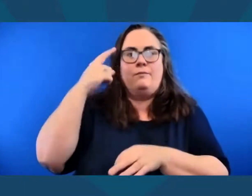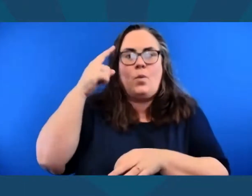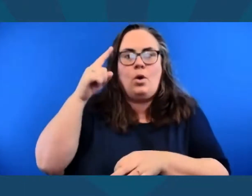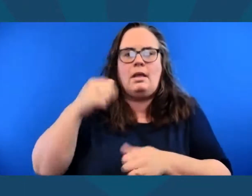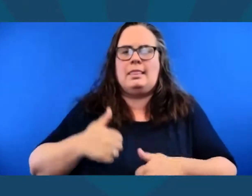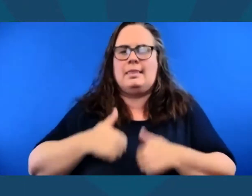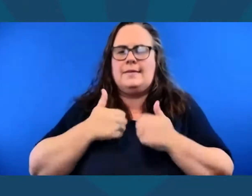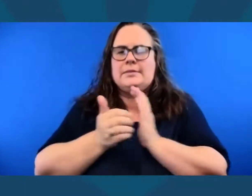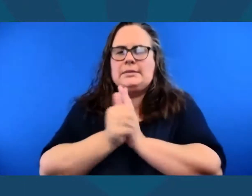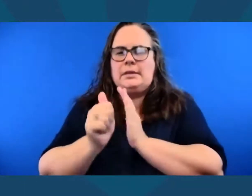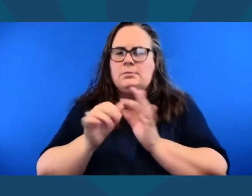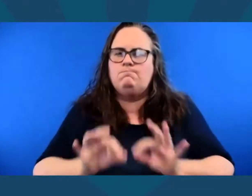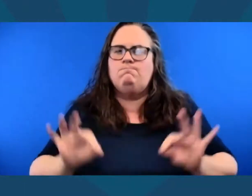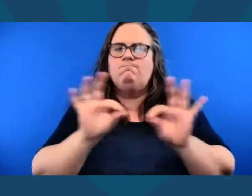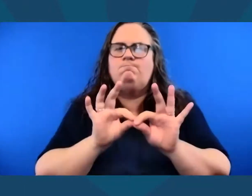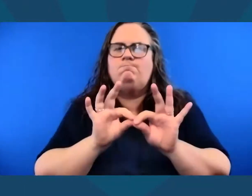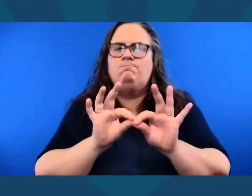essential life skills.